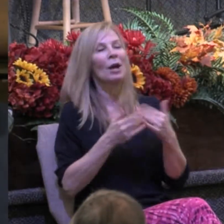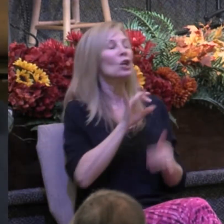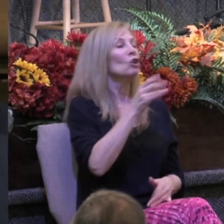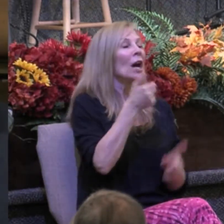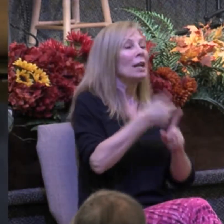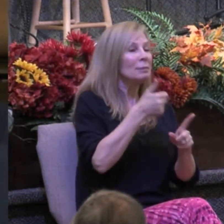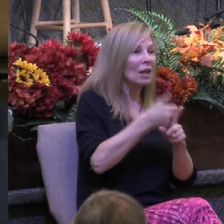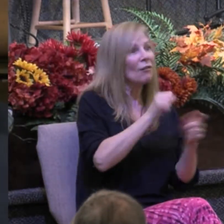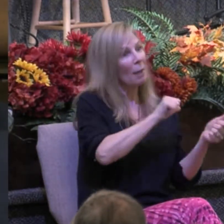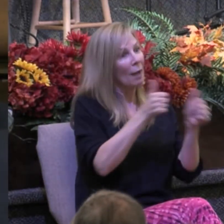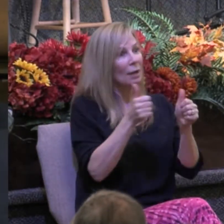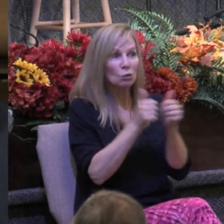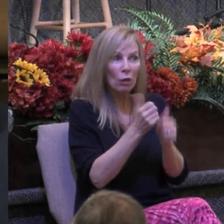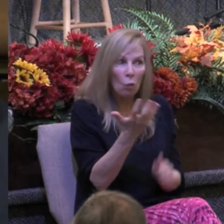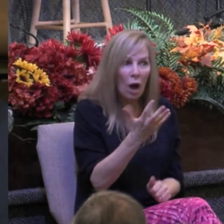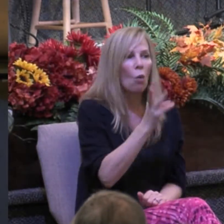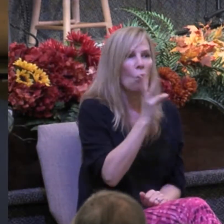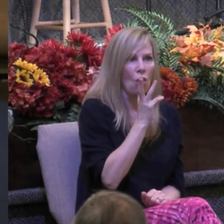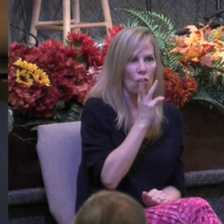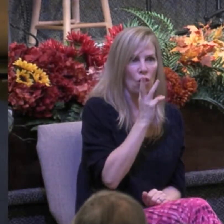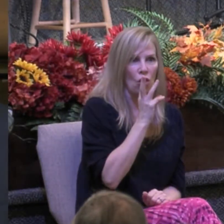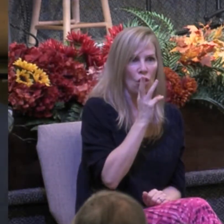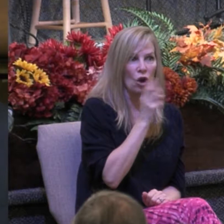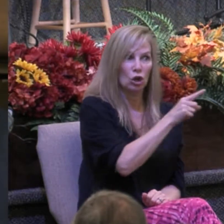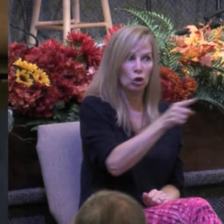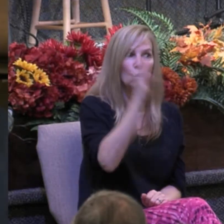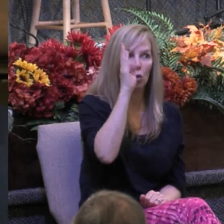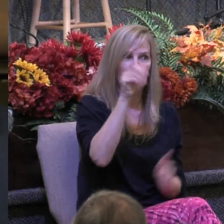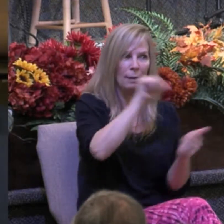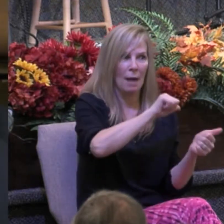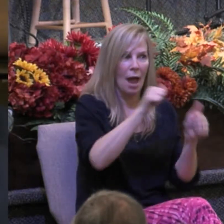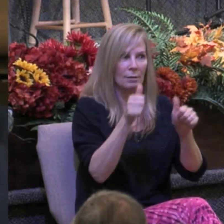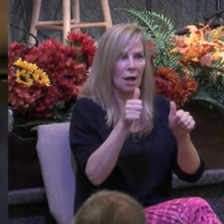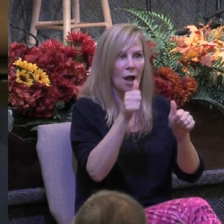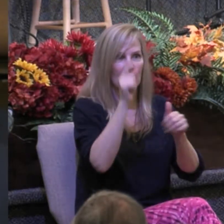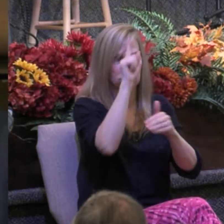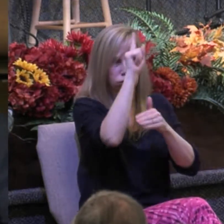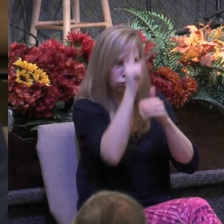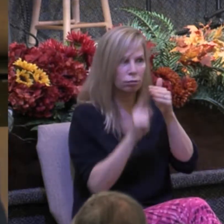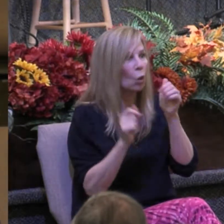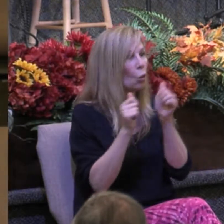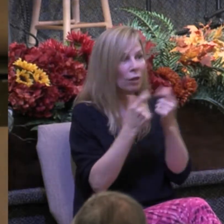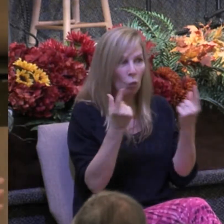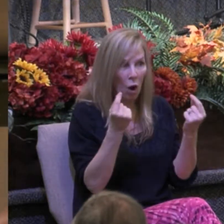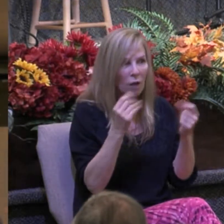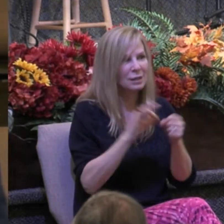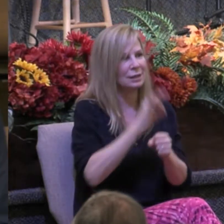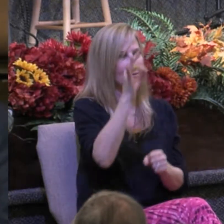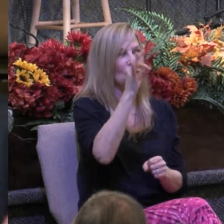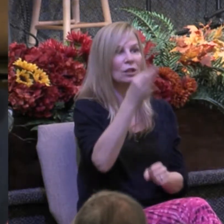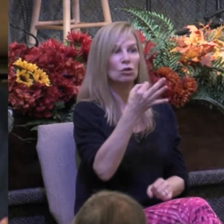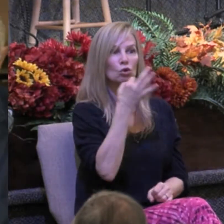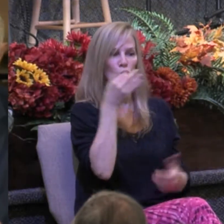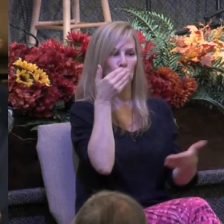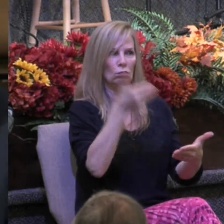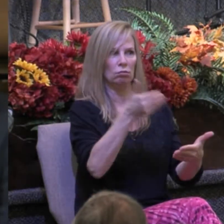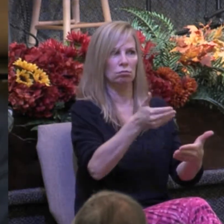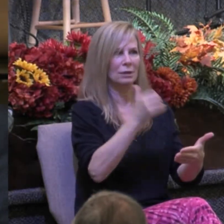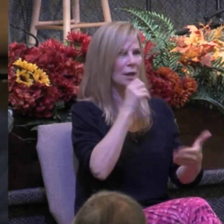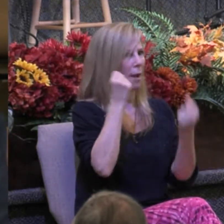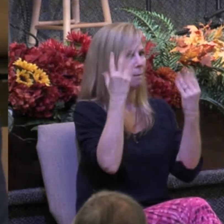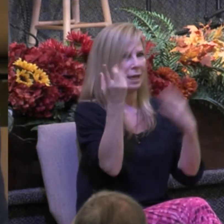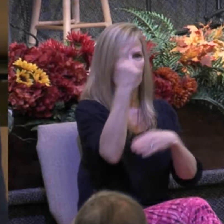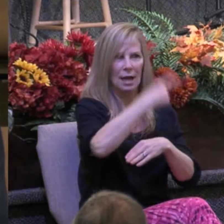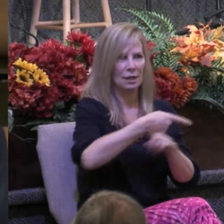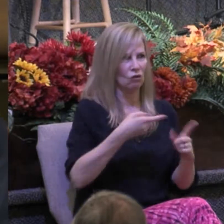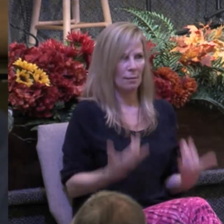will be baptized with the Holy Spirit not many days from now. Now, this is our Lord's explanation to his men of